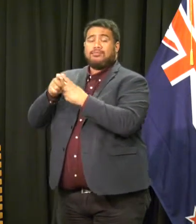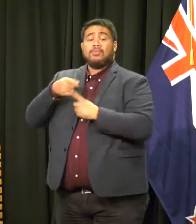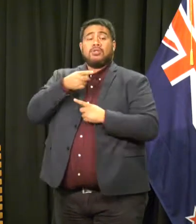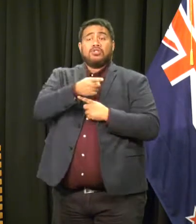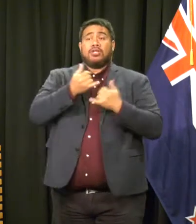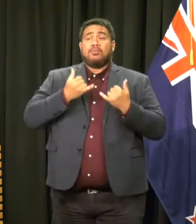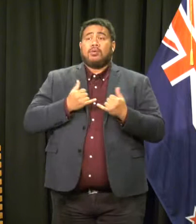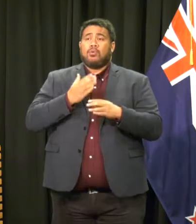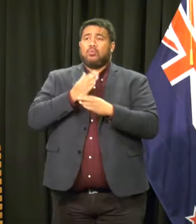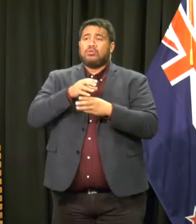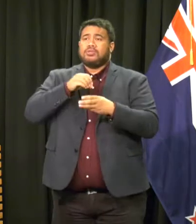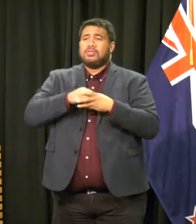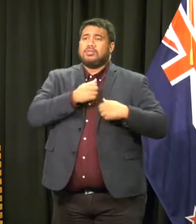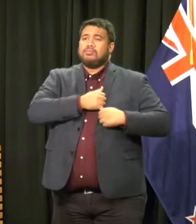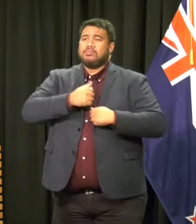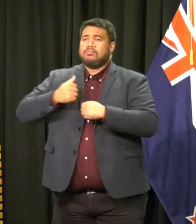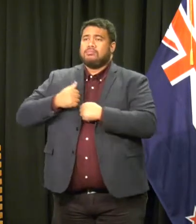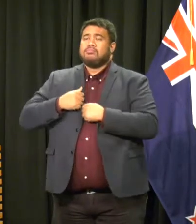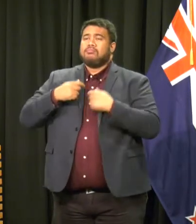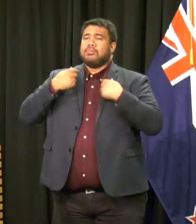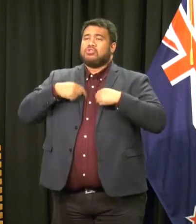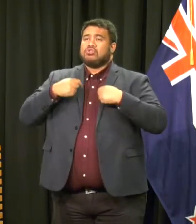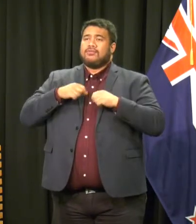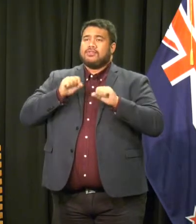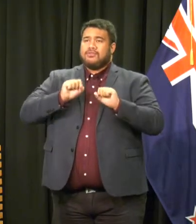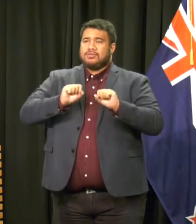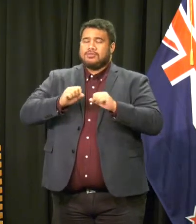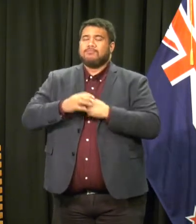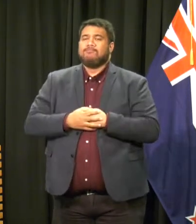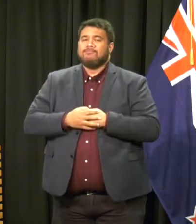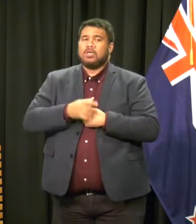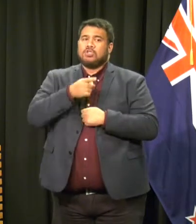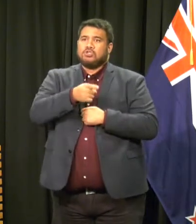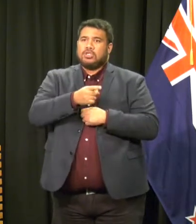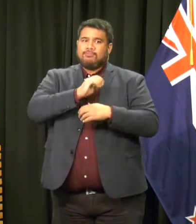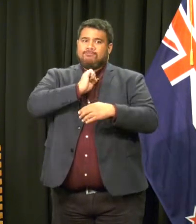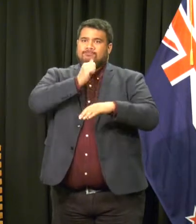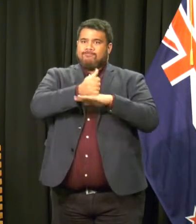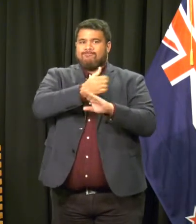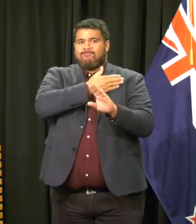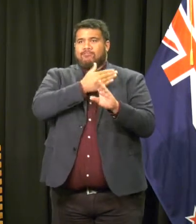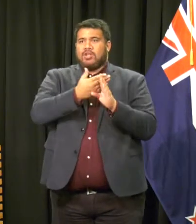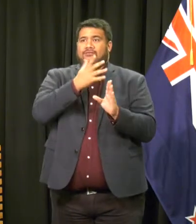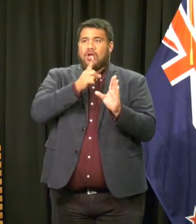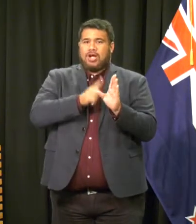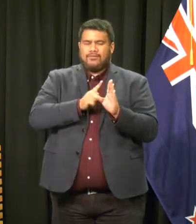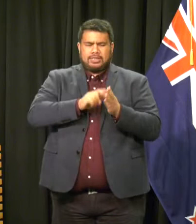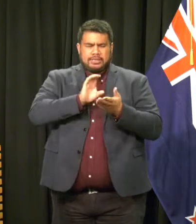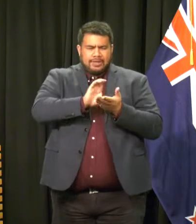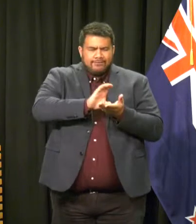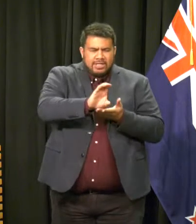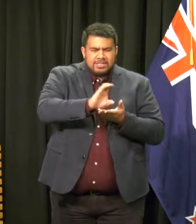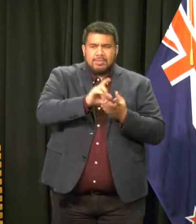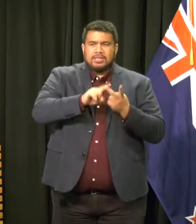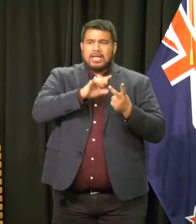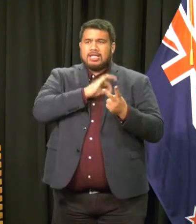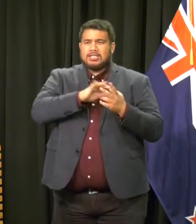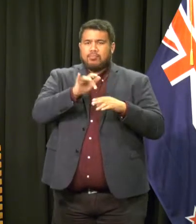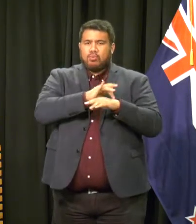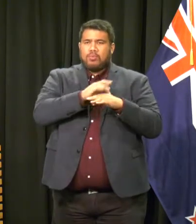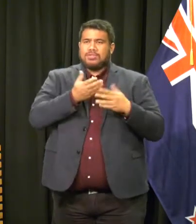of Defence. Over the last 5 years, she has developed and implemented the organisation's reform of investment management and asset